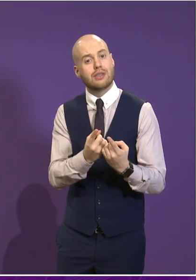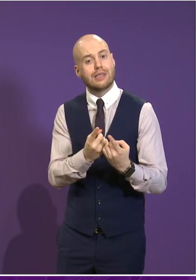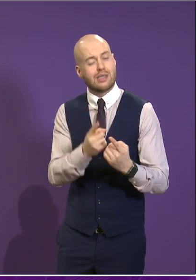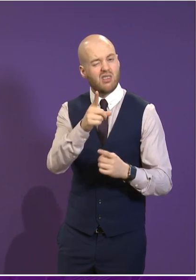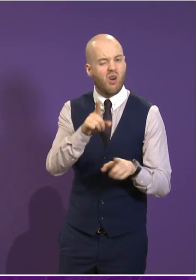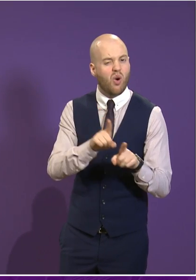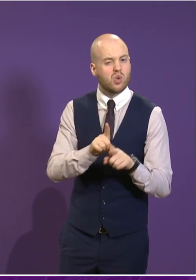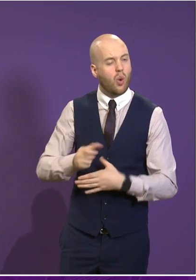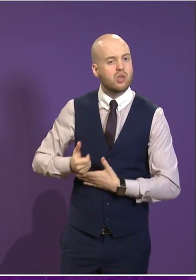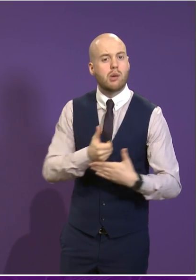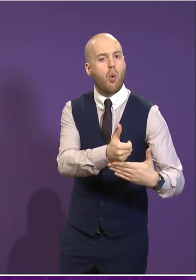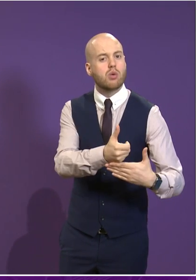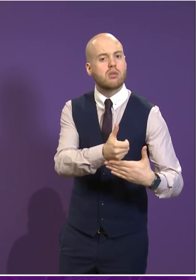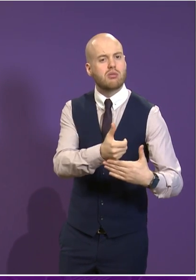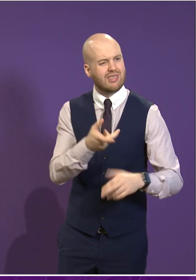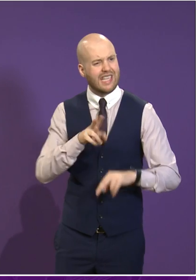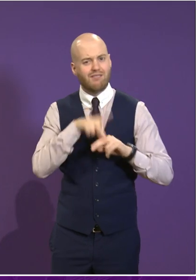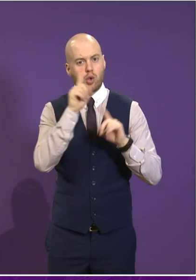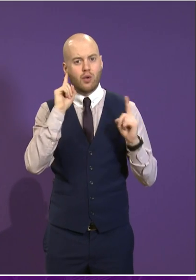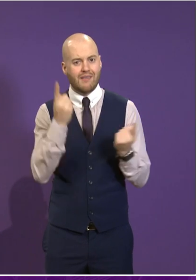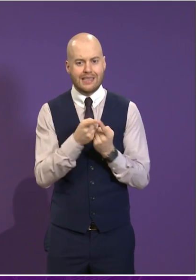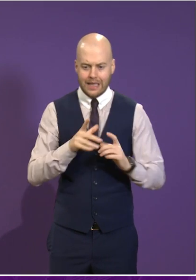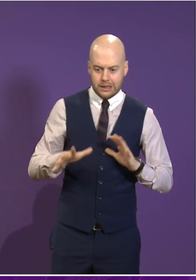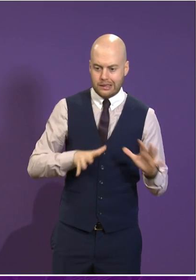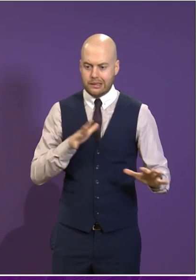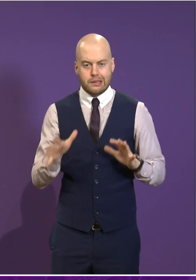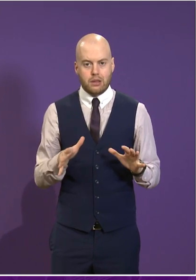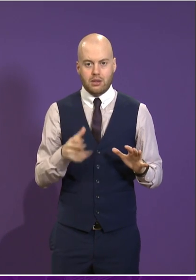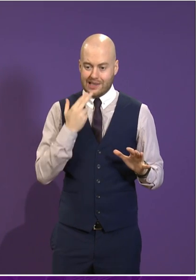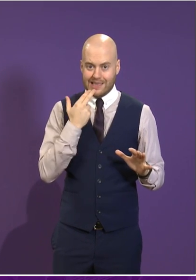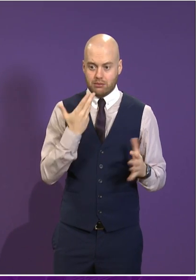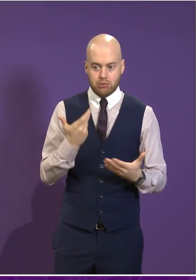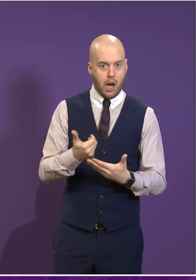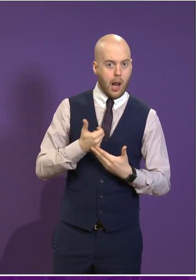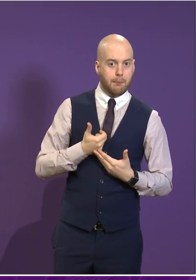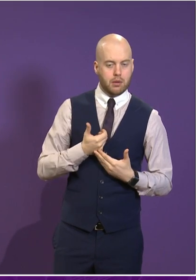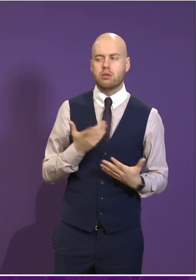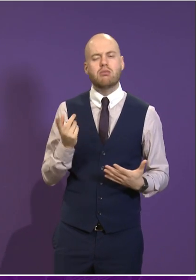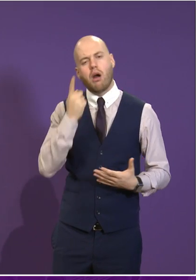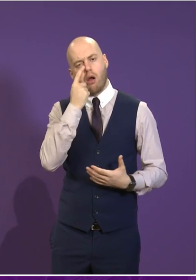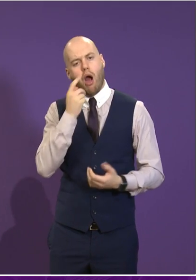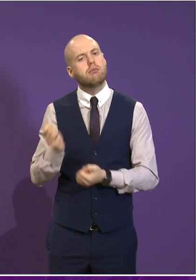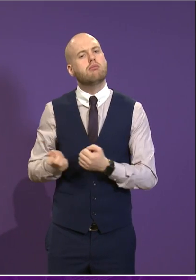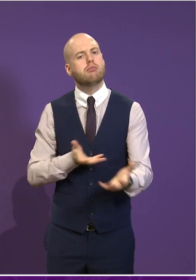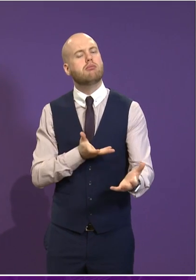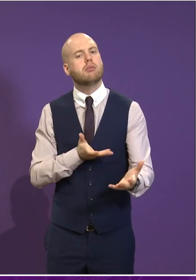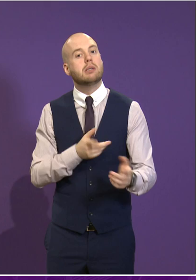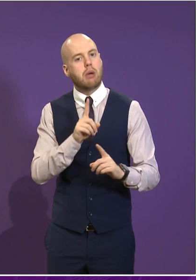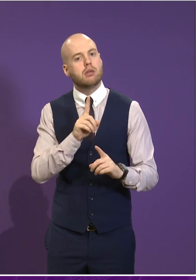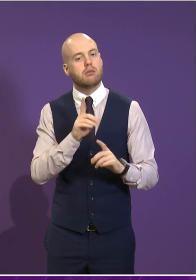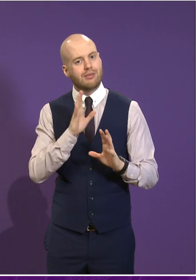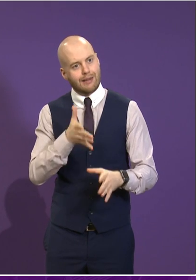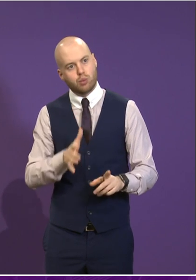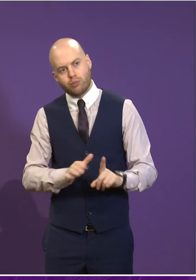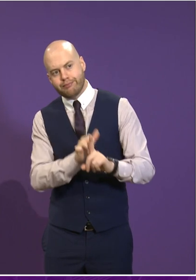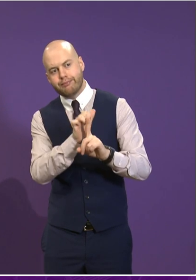saying, well, we're having trouble doing X, are there ways you can help? But also a support and challenge function which goes on